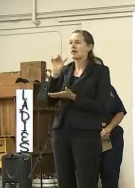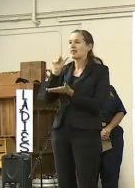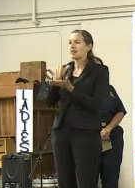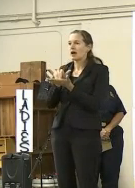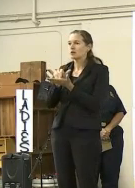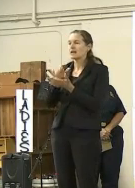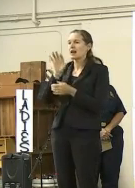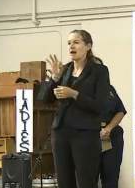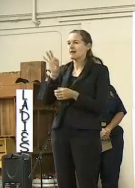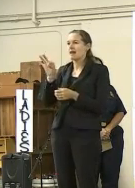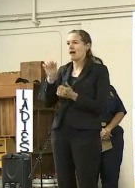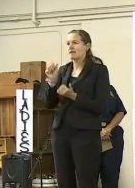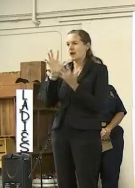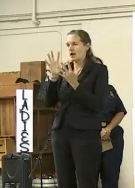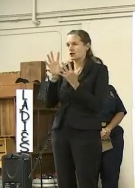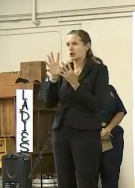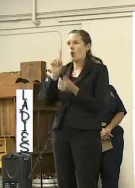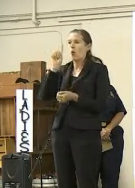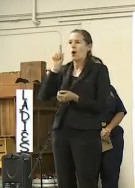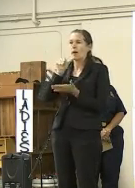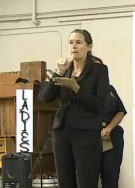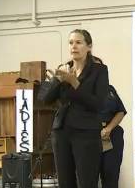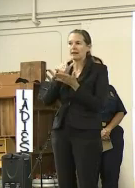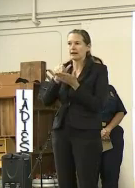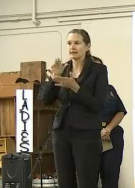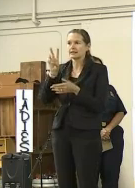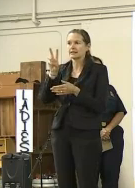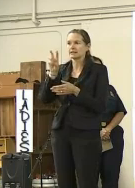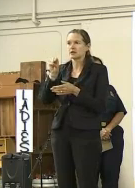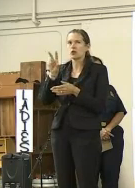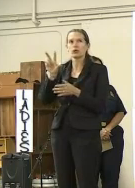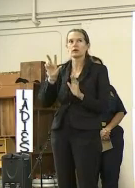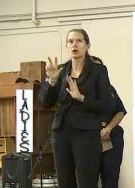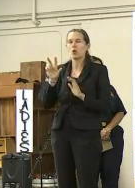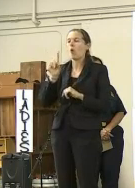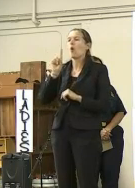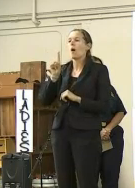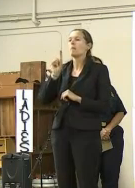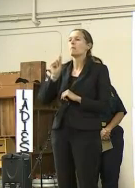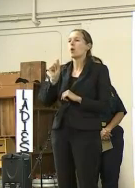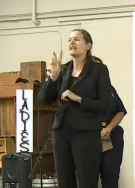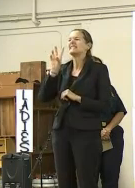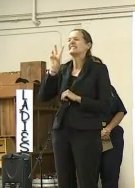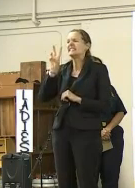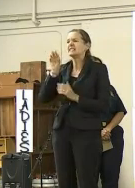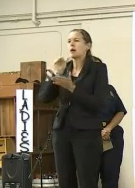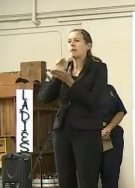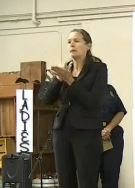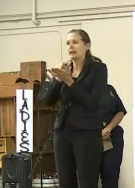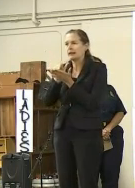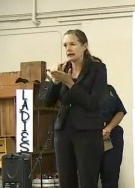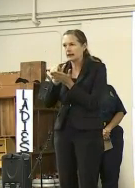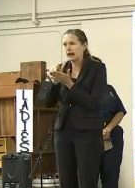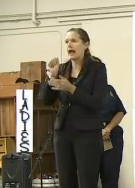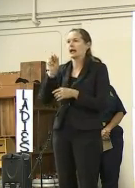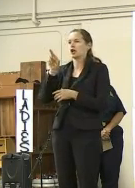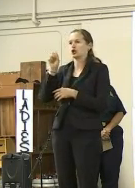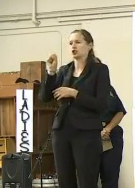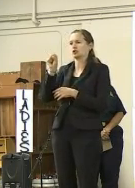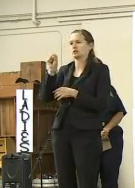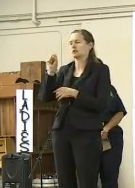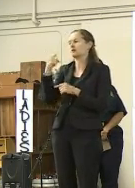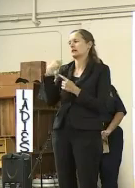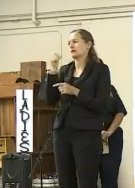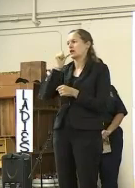7,099 fires for a total of 1,603 acres and or 1.6 million acres as of